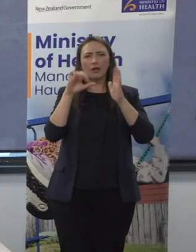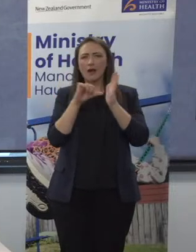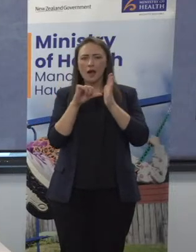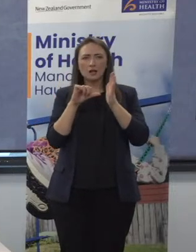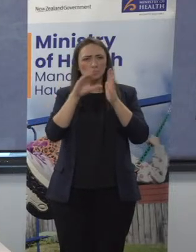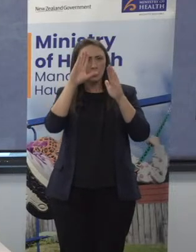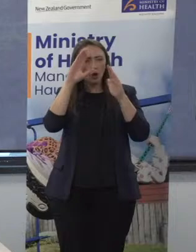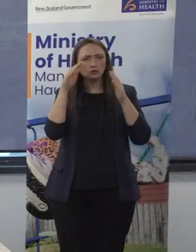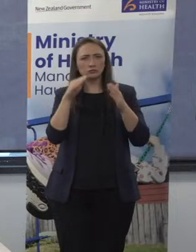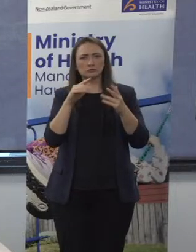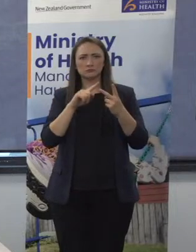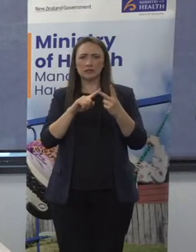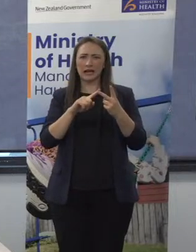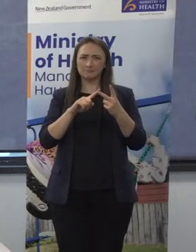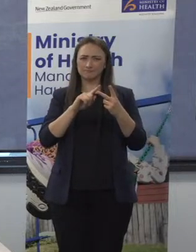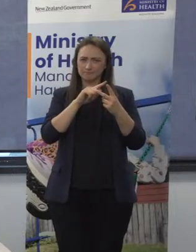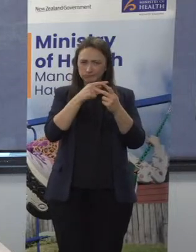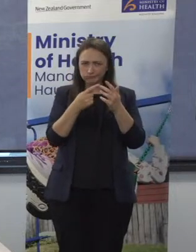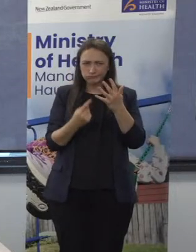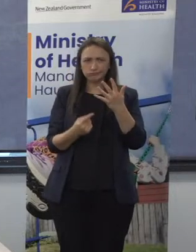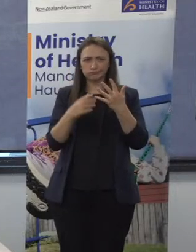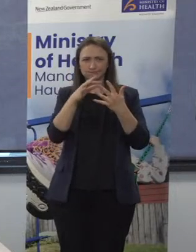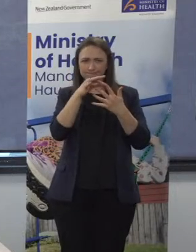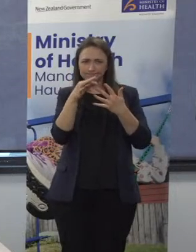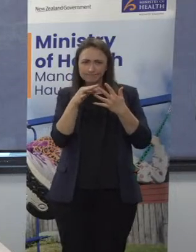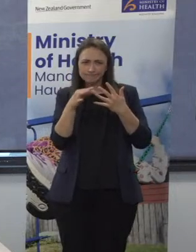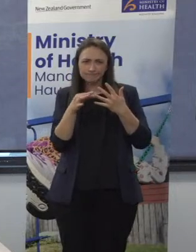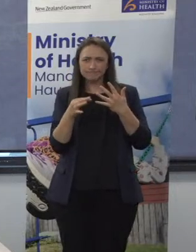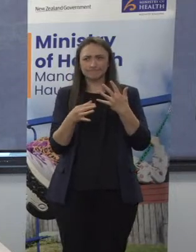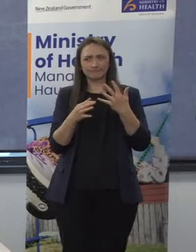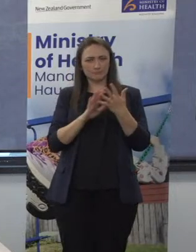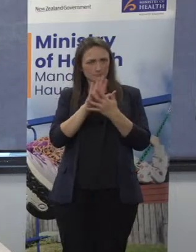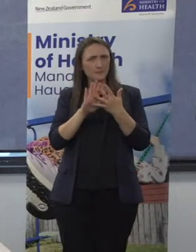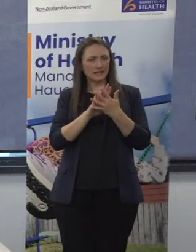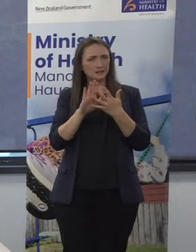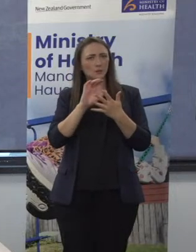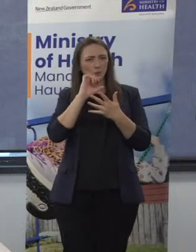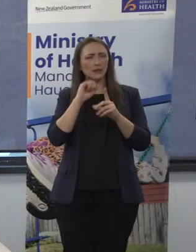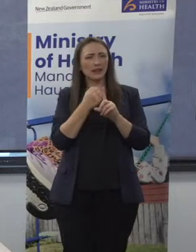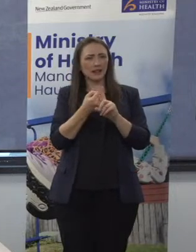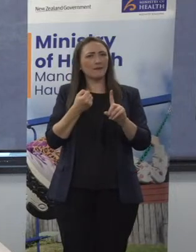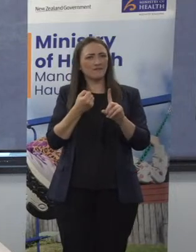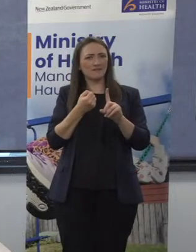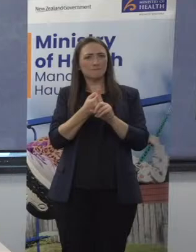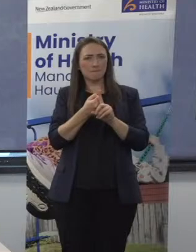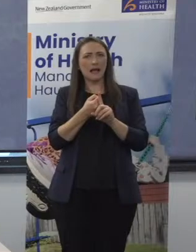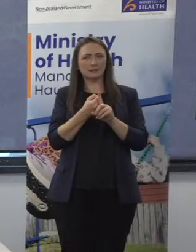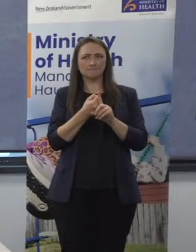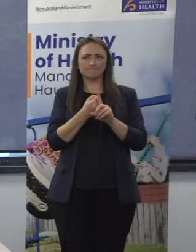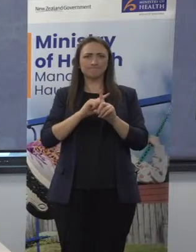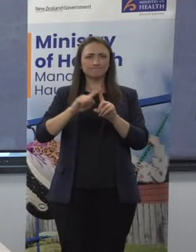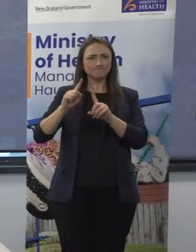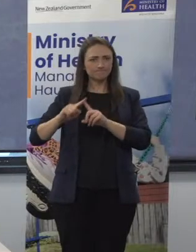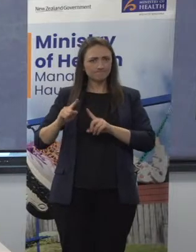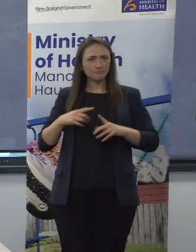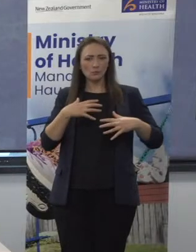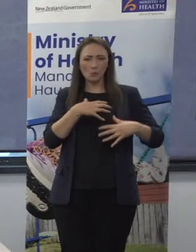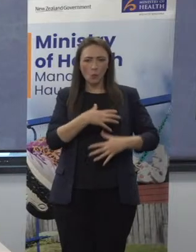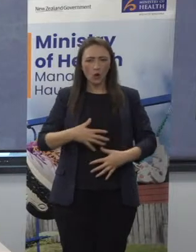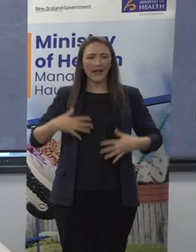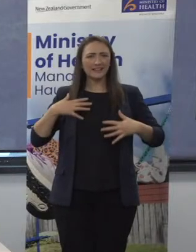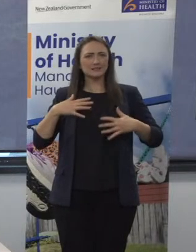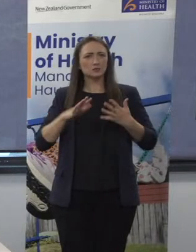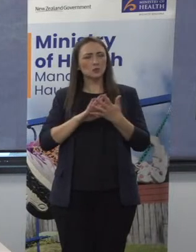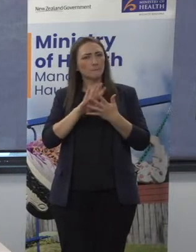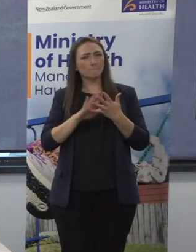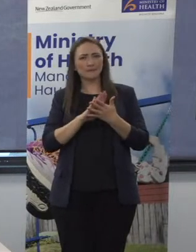almost certainly represent some impacts on those organ systems. We don't have any New Zealand data on that at the